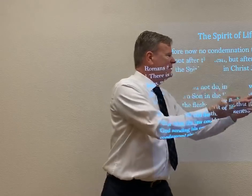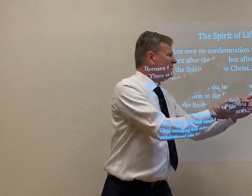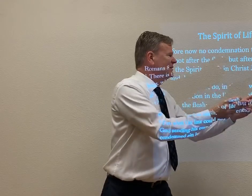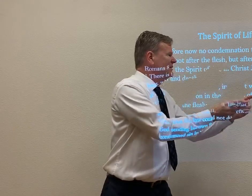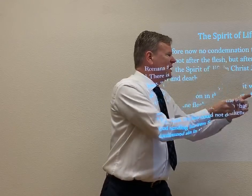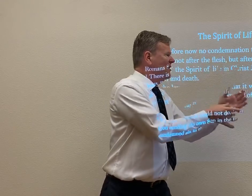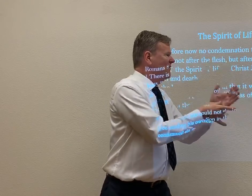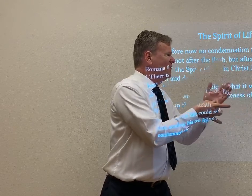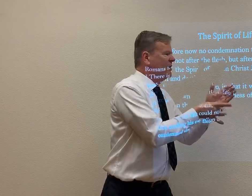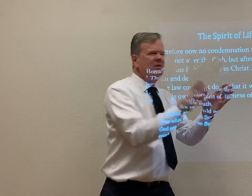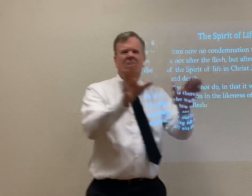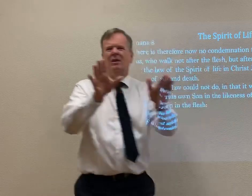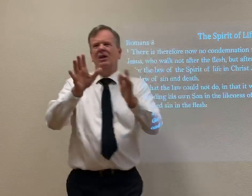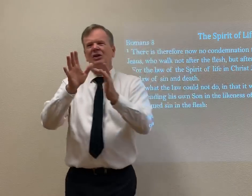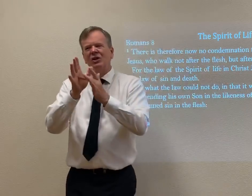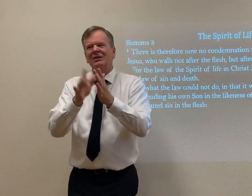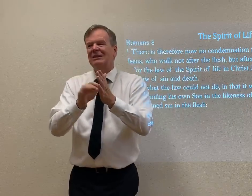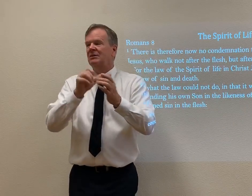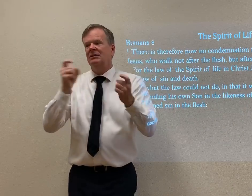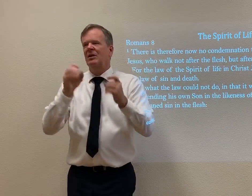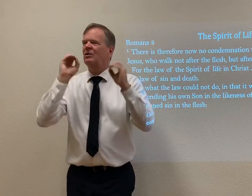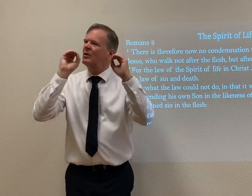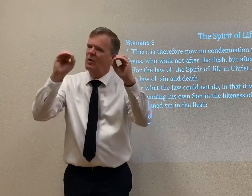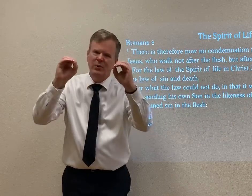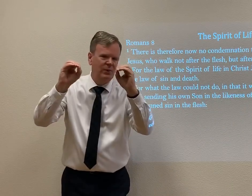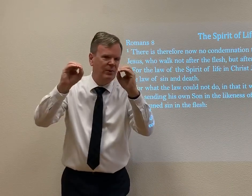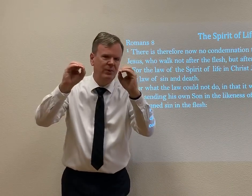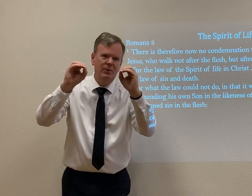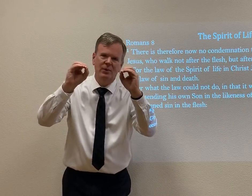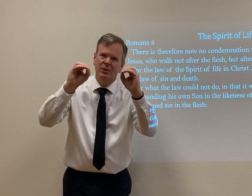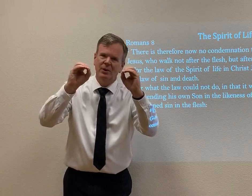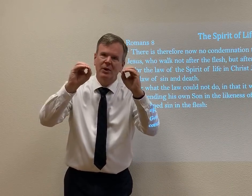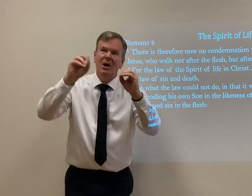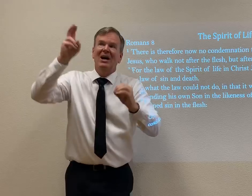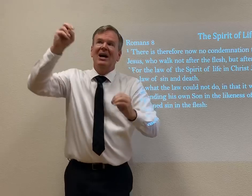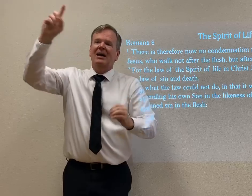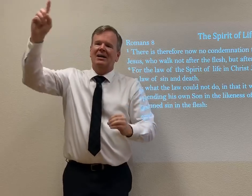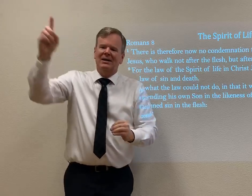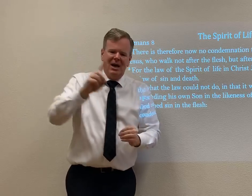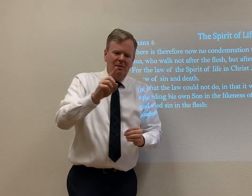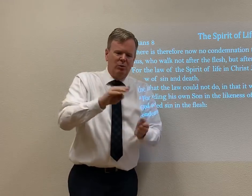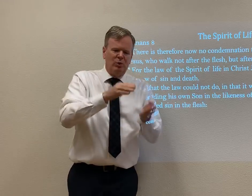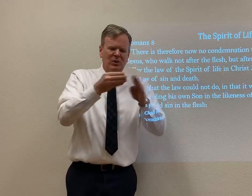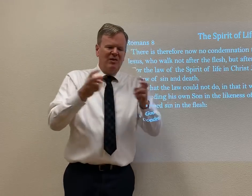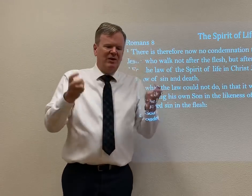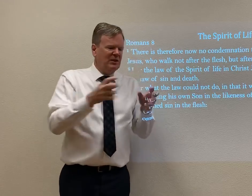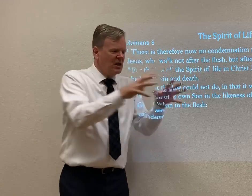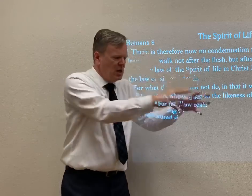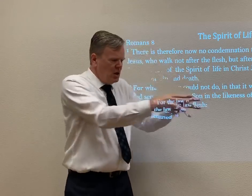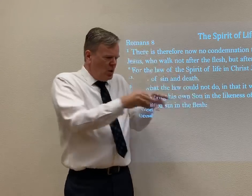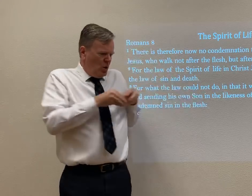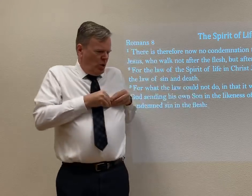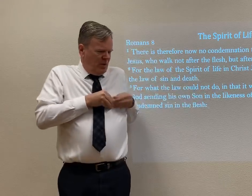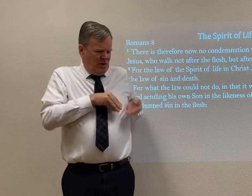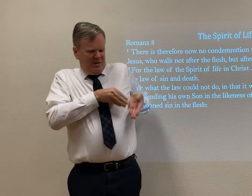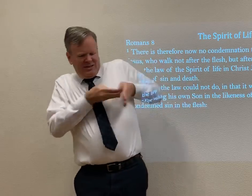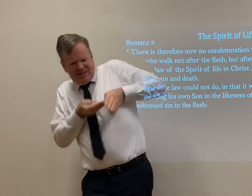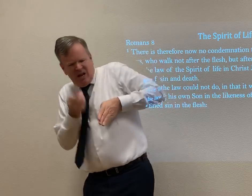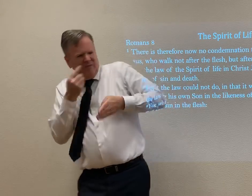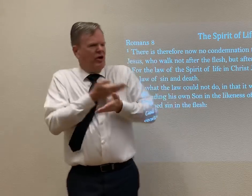of sinful flesh. Understand, Jesus has no sin. He came in its likeness so that he can die, accept